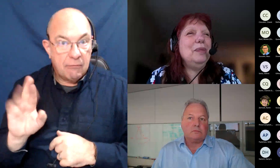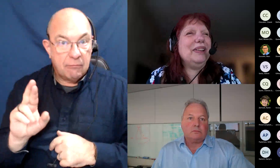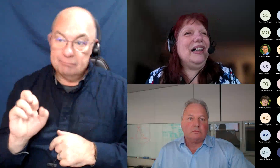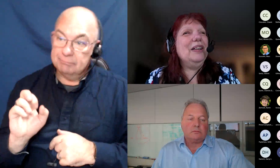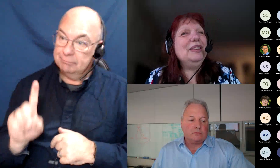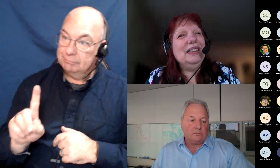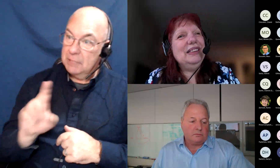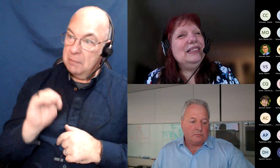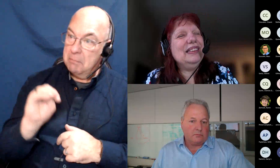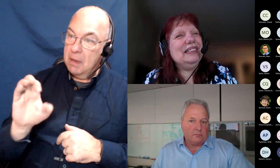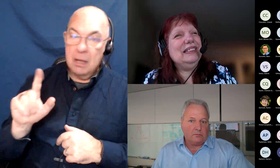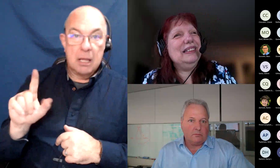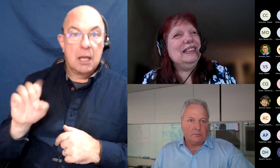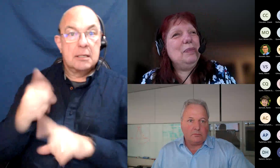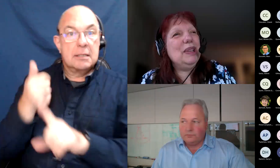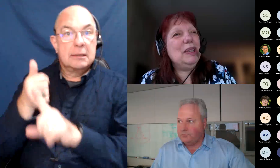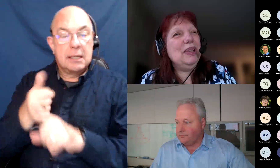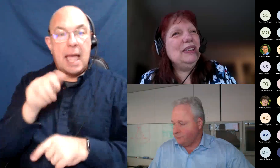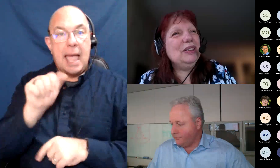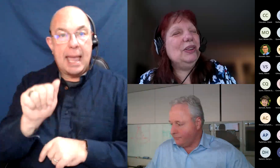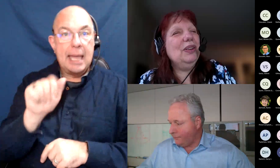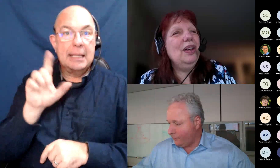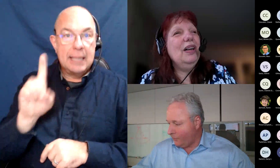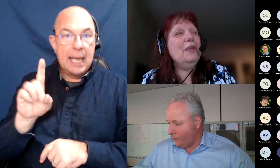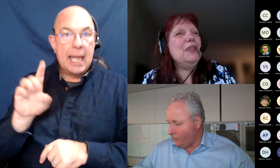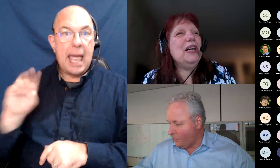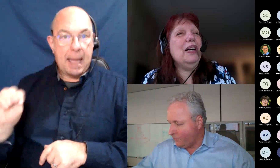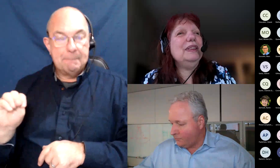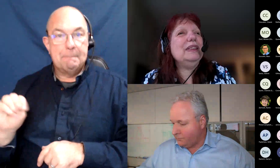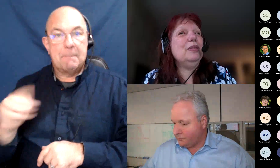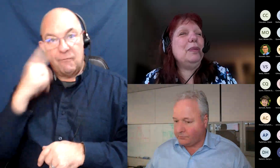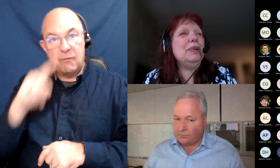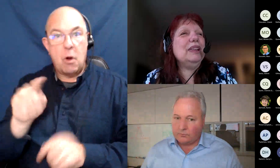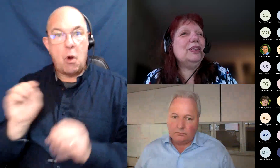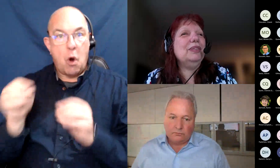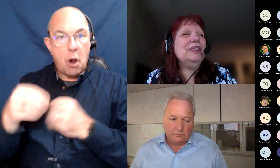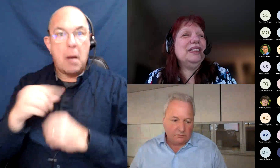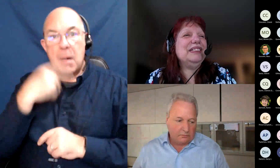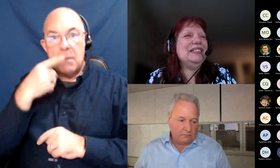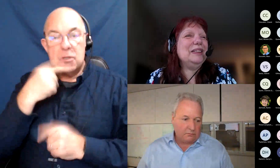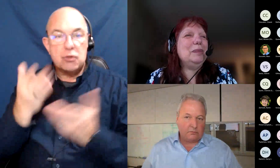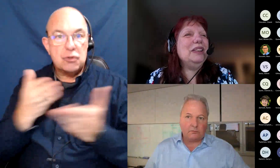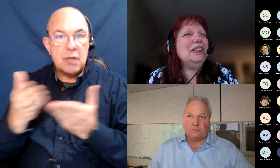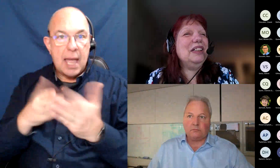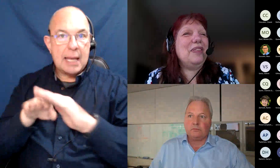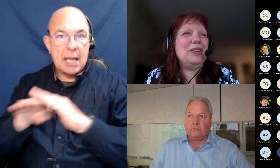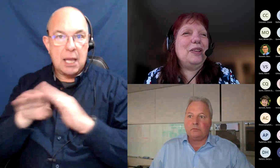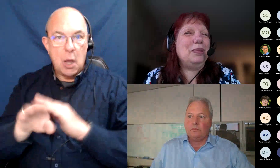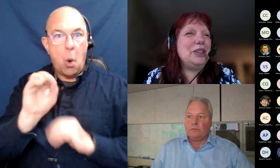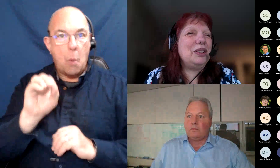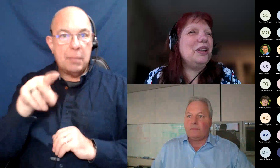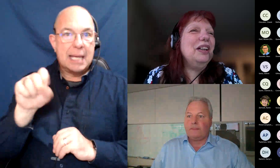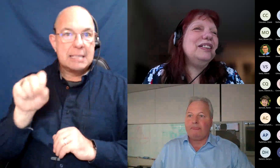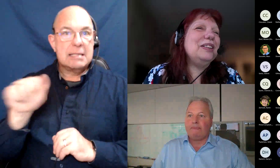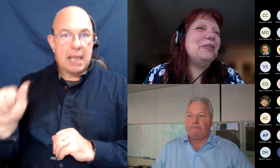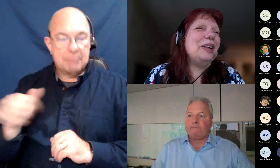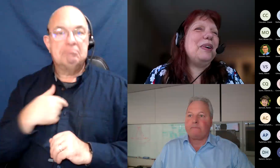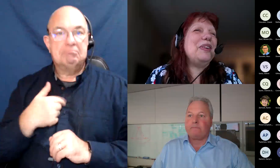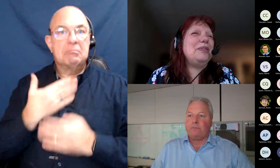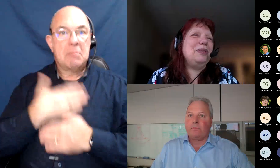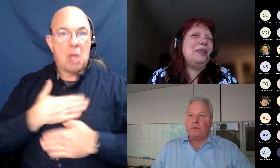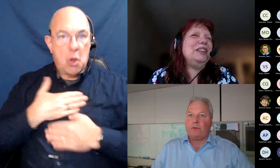Alfred McLeod is the Assistant Deputy Minister of the Office of Public Service Accessibility. I've had the pleasure